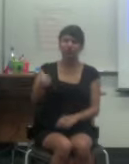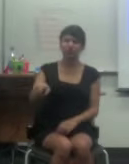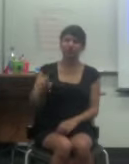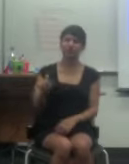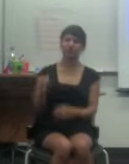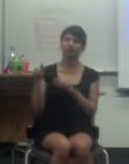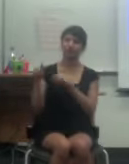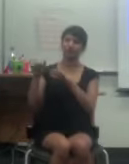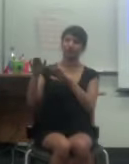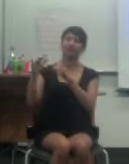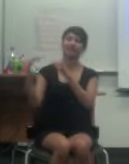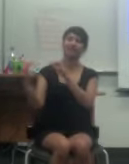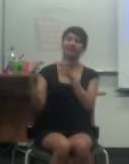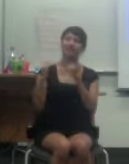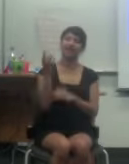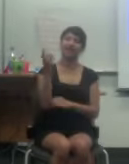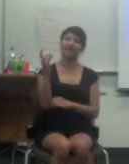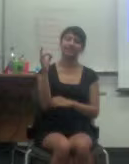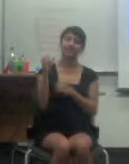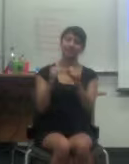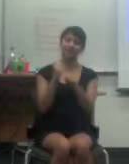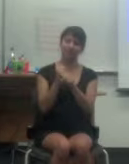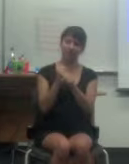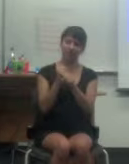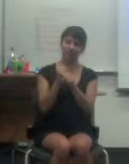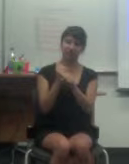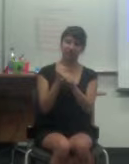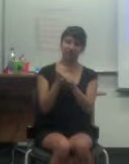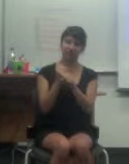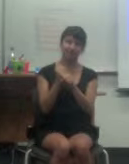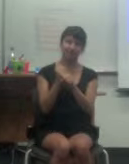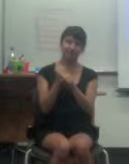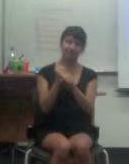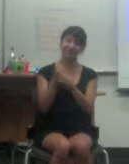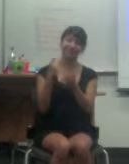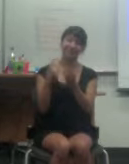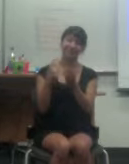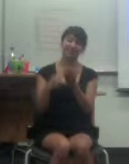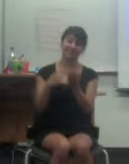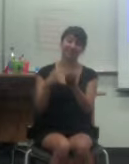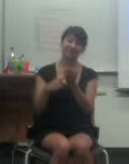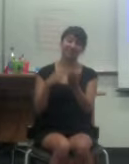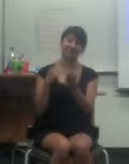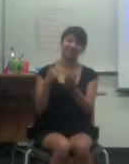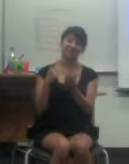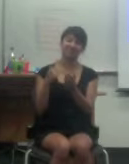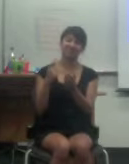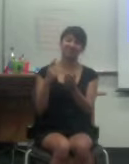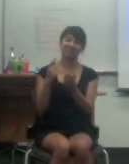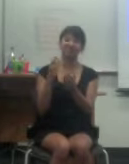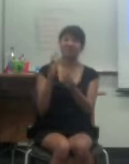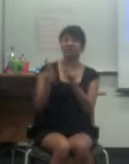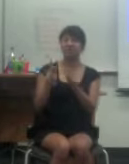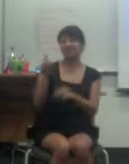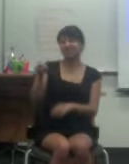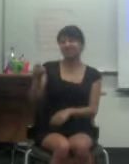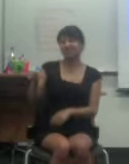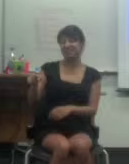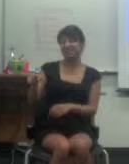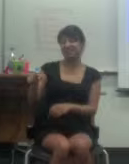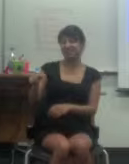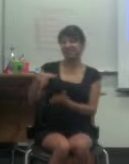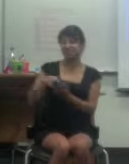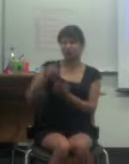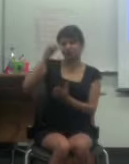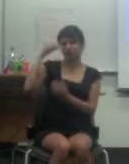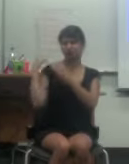because actually sometimes you think that people do become a little more responsible, certainly at that age. I